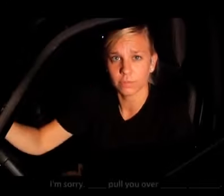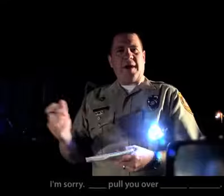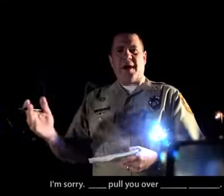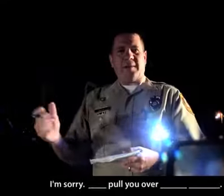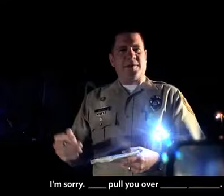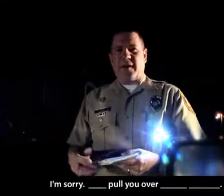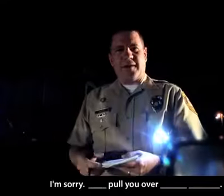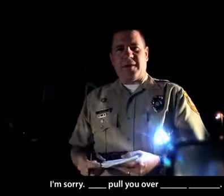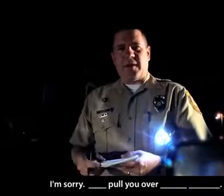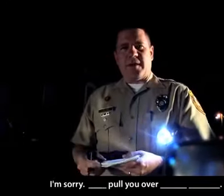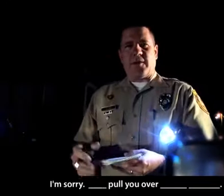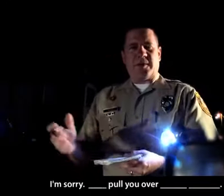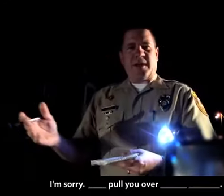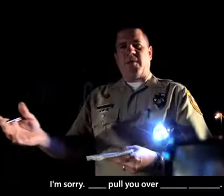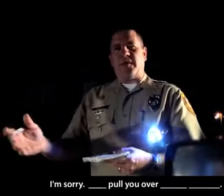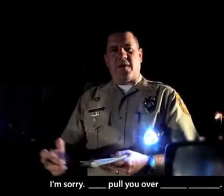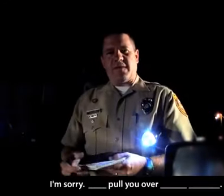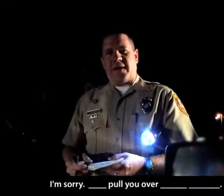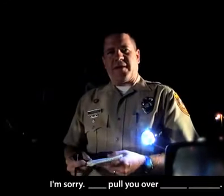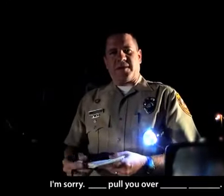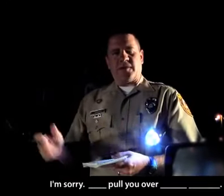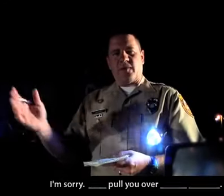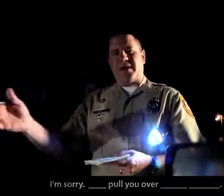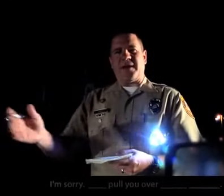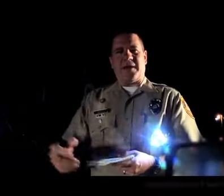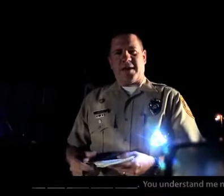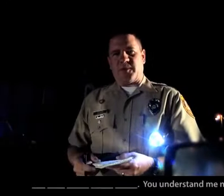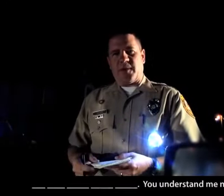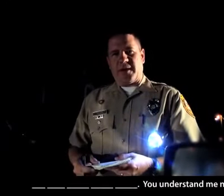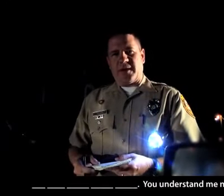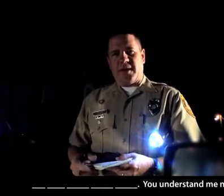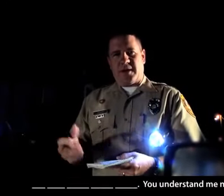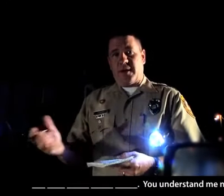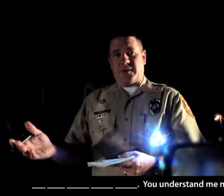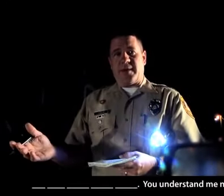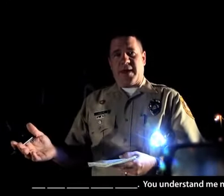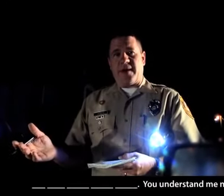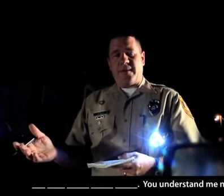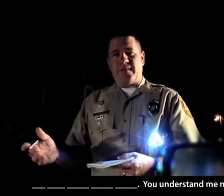Oh yeah, I'm sorry. The reason I pulled you over tonight is because the right tail light is broken. You understand me now?